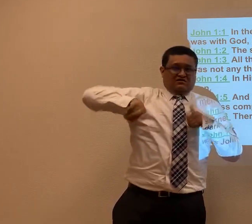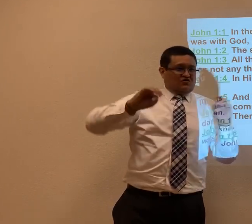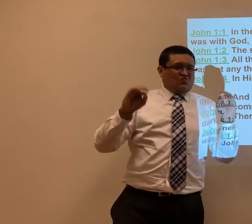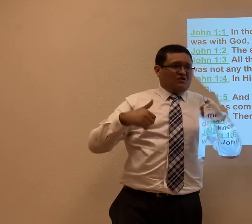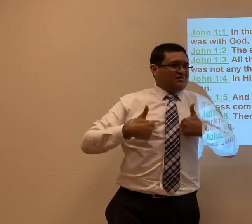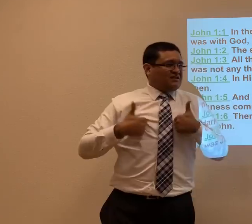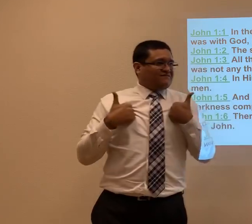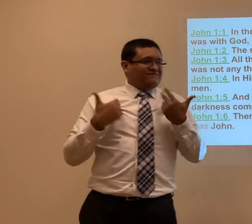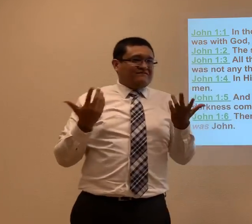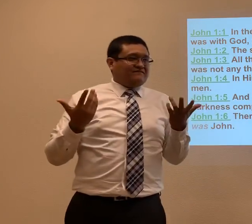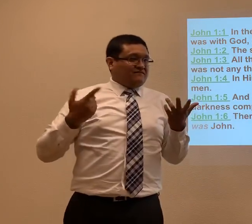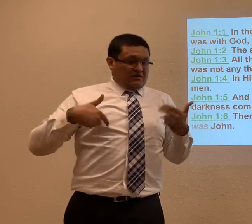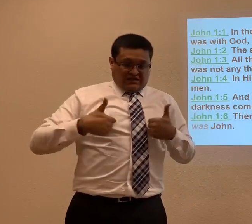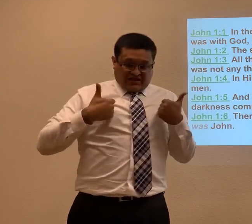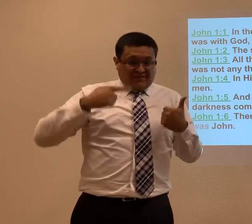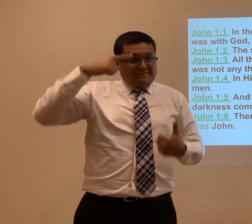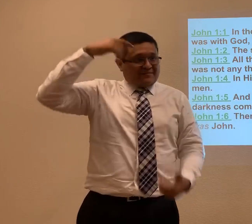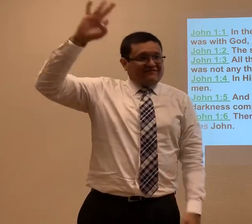So without God, we would have no life.